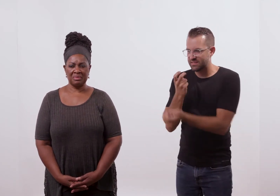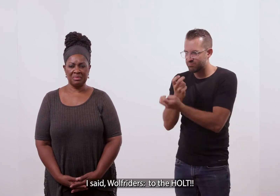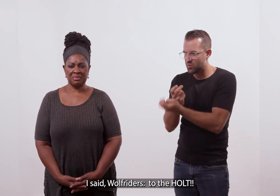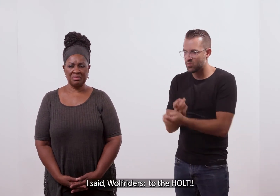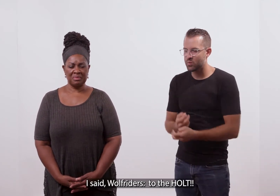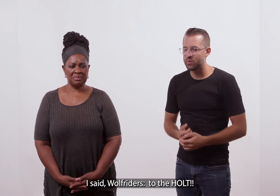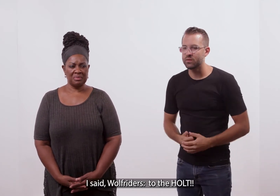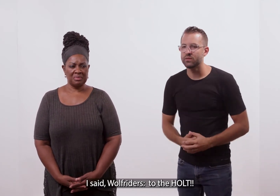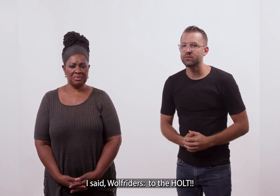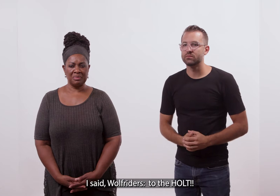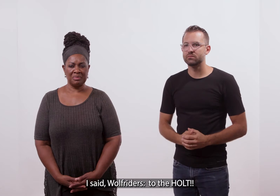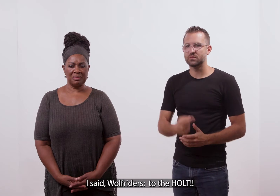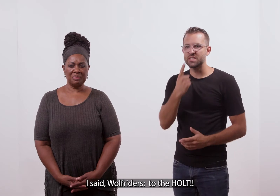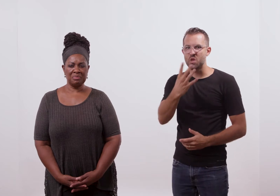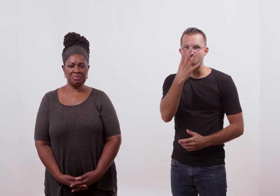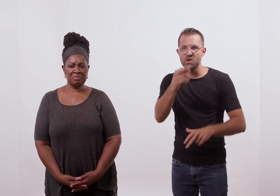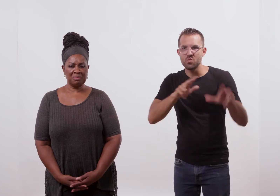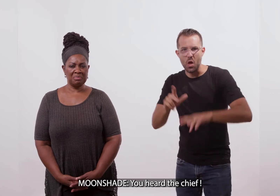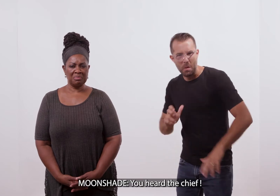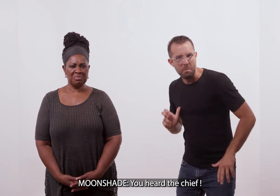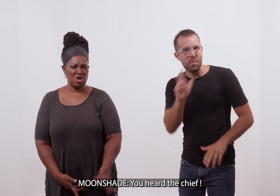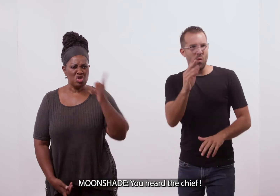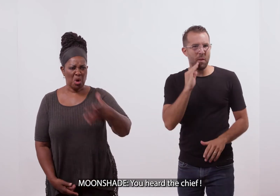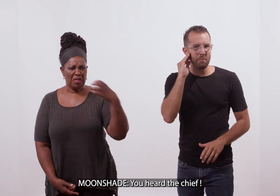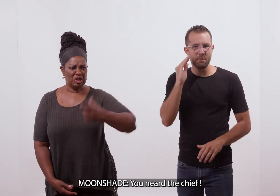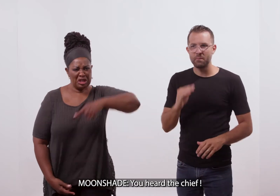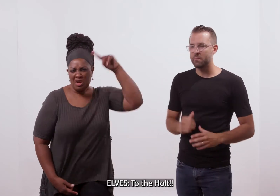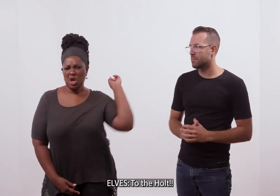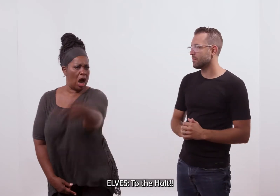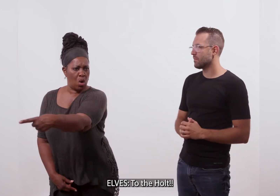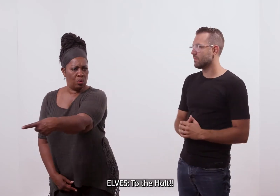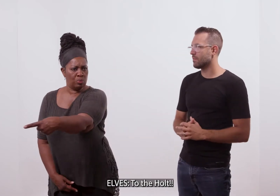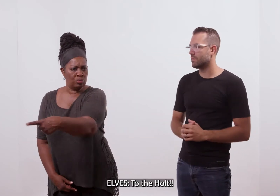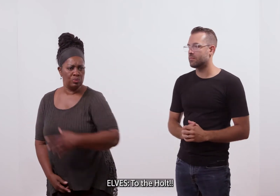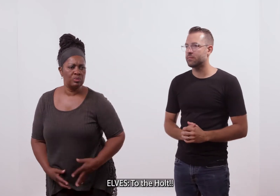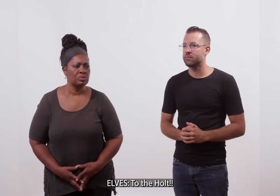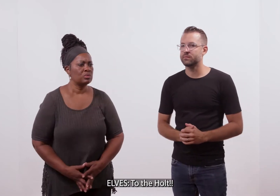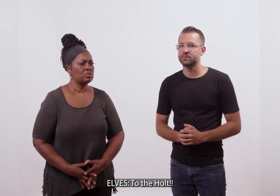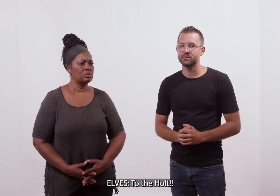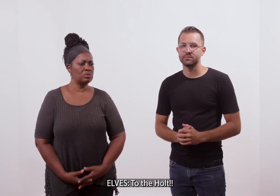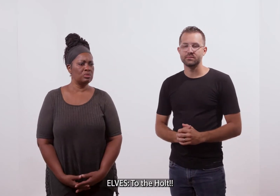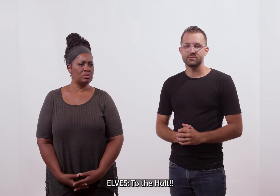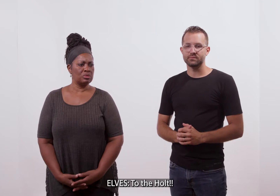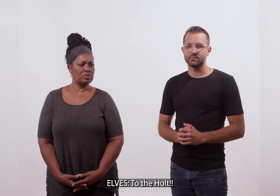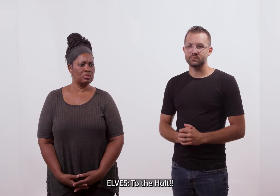I said Wolfriders! To the holt! You heard the chief! To the holt!